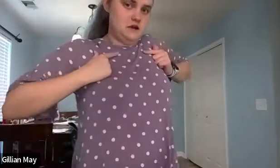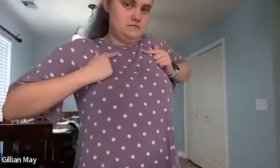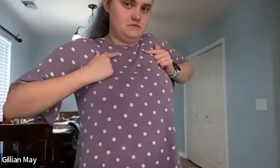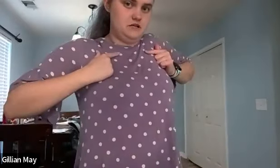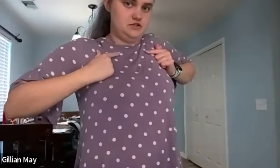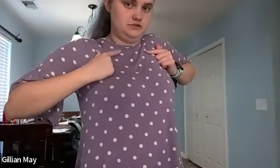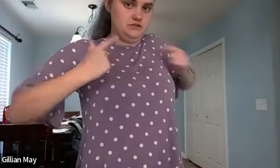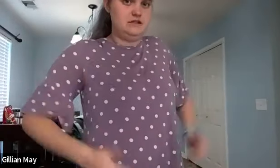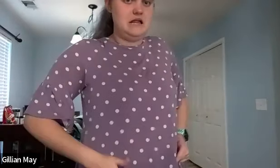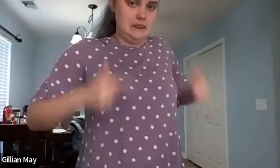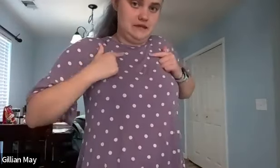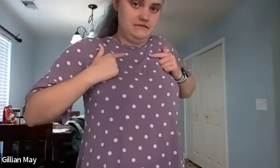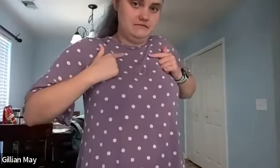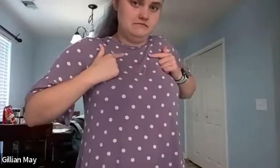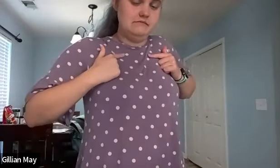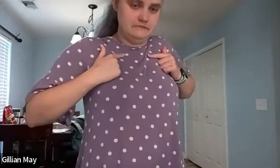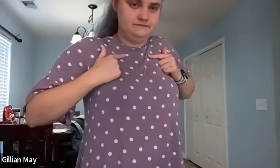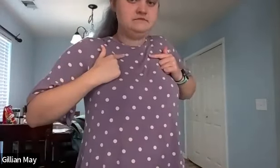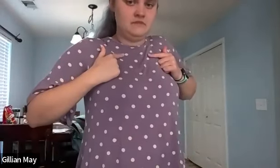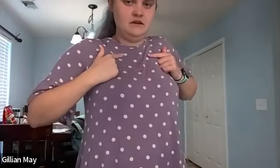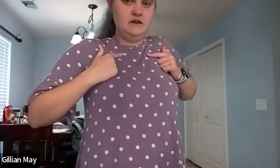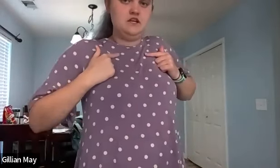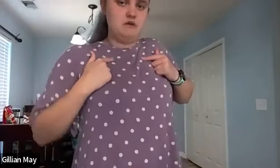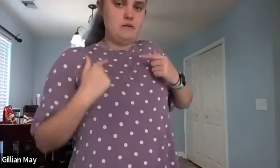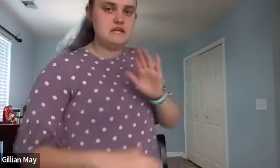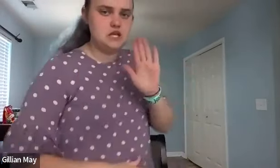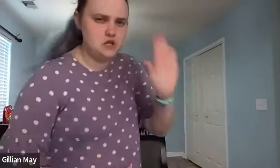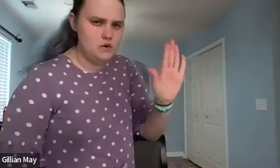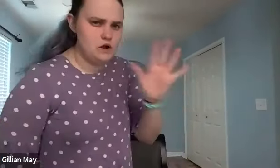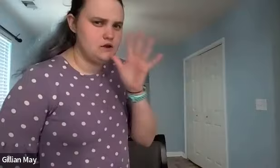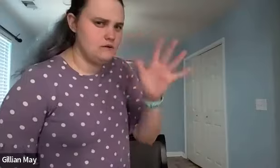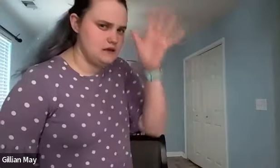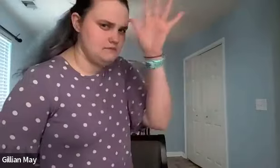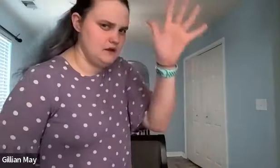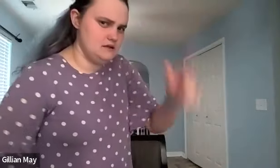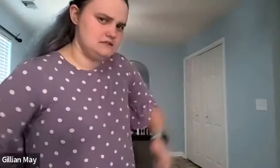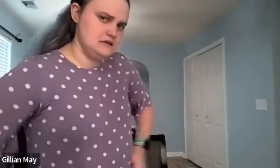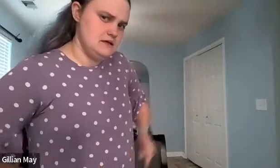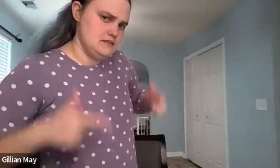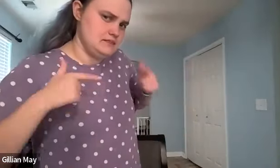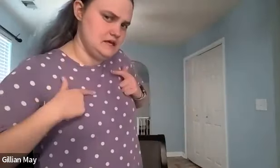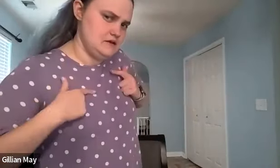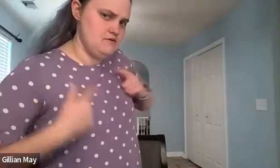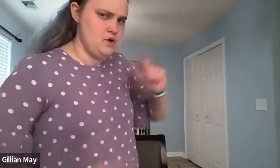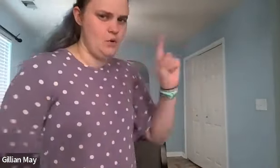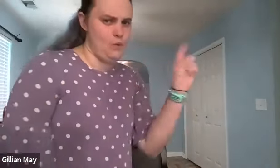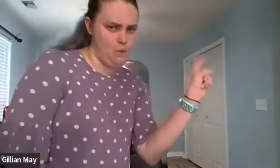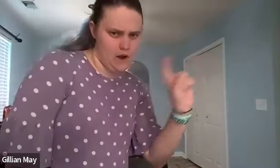up to my shoulders, live. So I would say your grandparents live